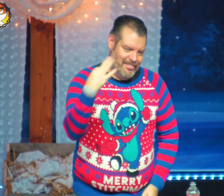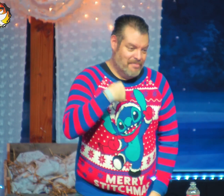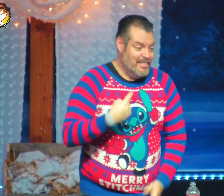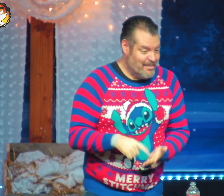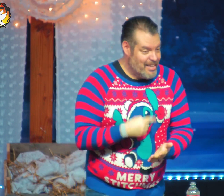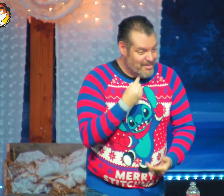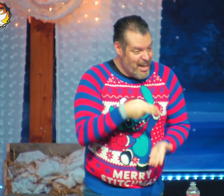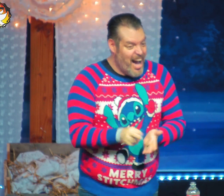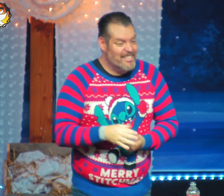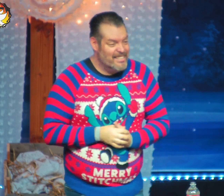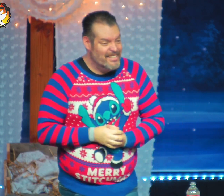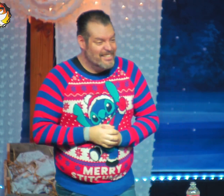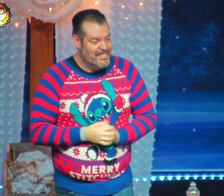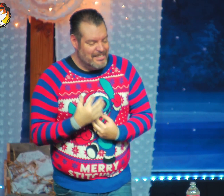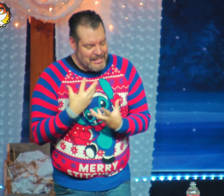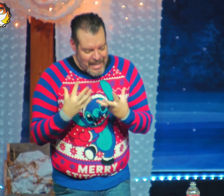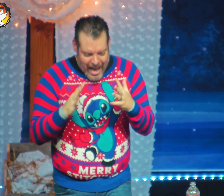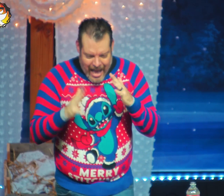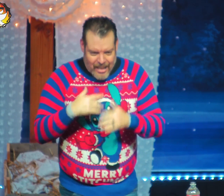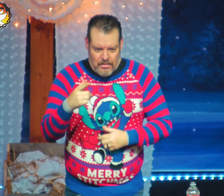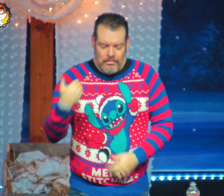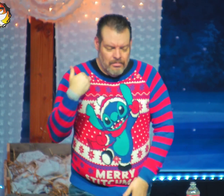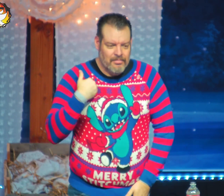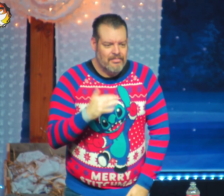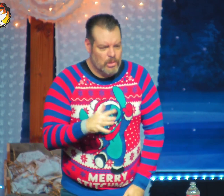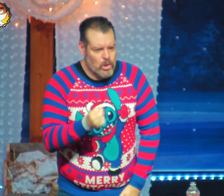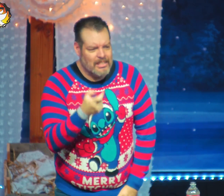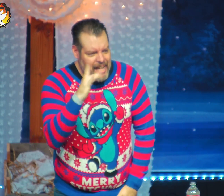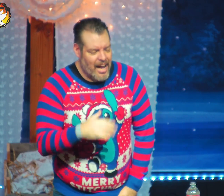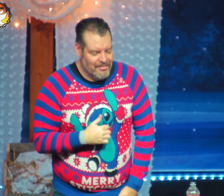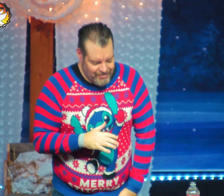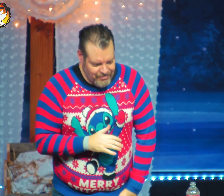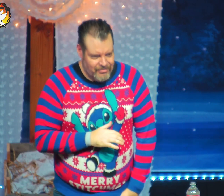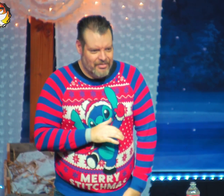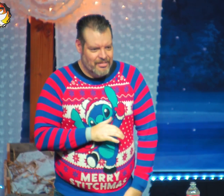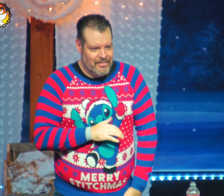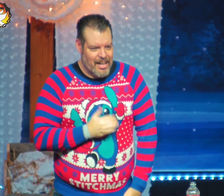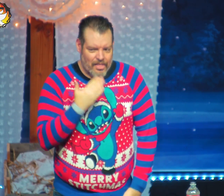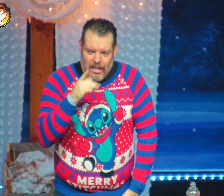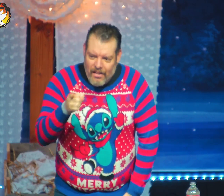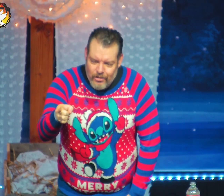We're guilty of that ourselves sometimes. We get frustrated, we're cranky, we're crabby, and we have to trust in God.